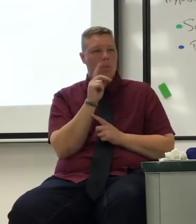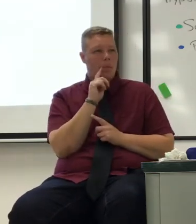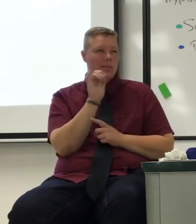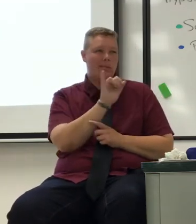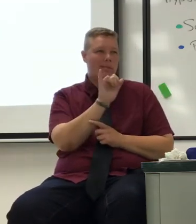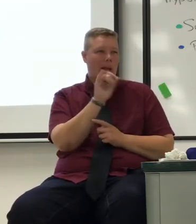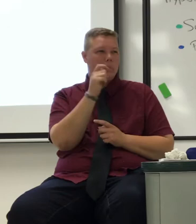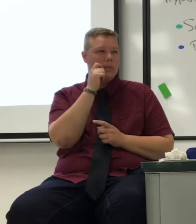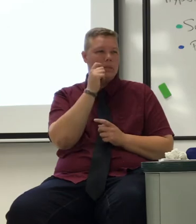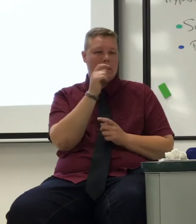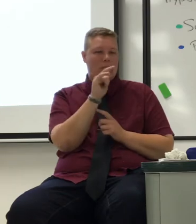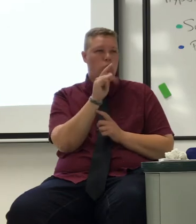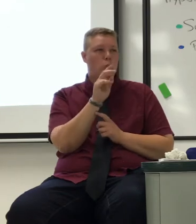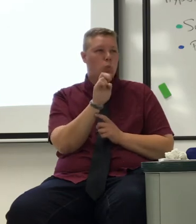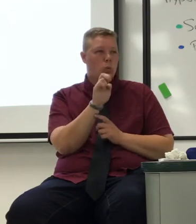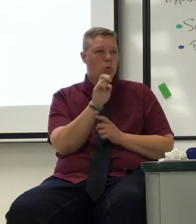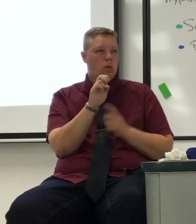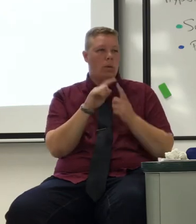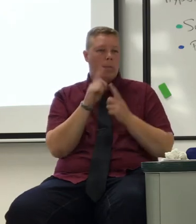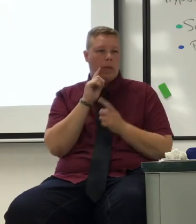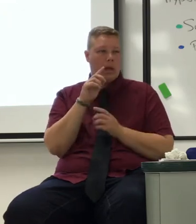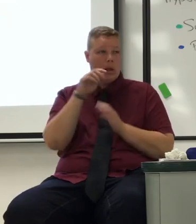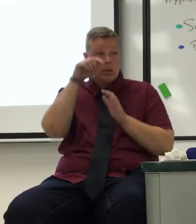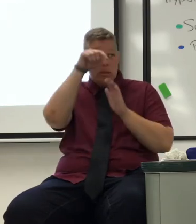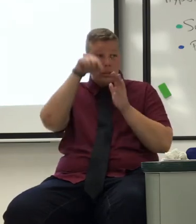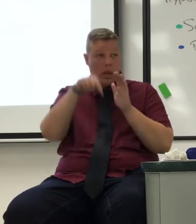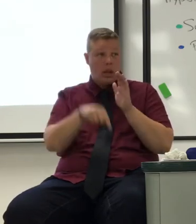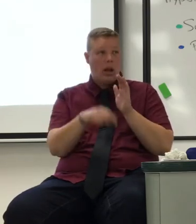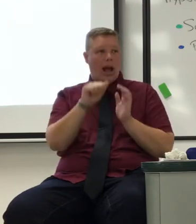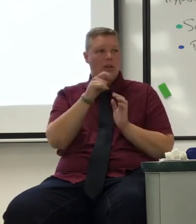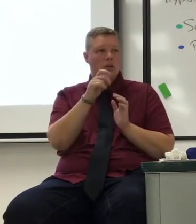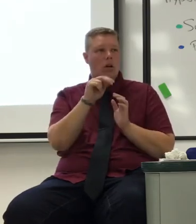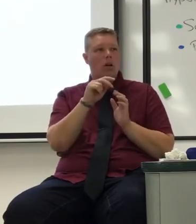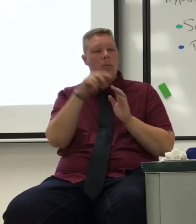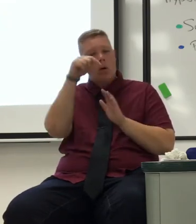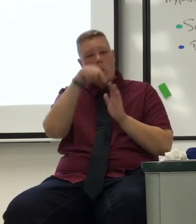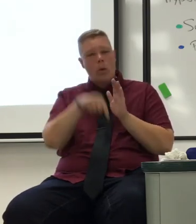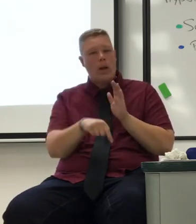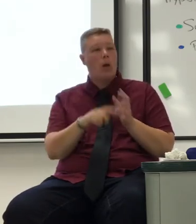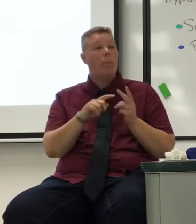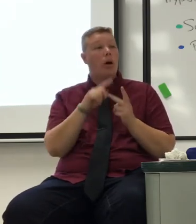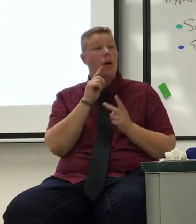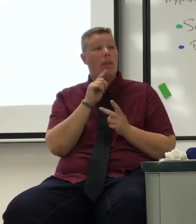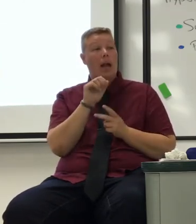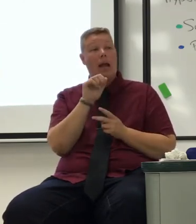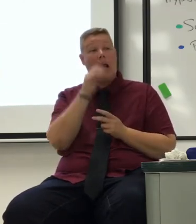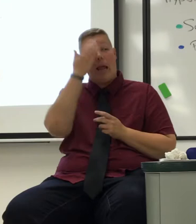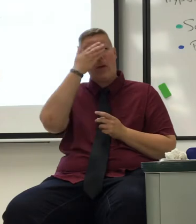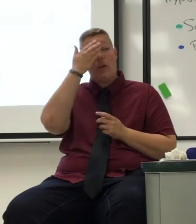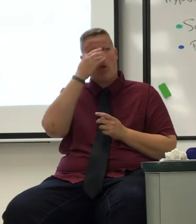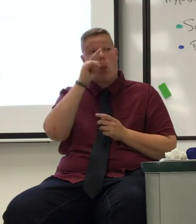tissue, they can extend all the way down. However, for the anterior lobe, you gotta stop short.